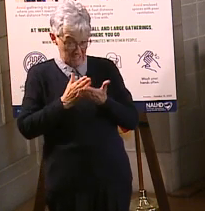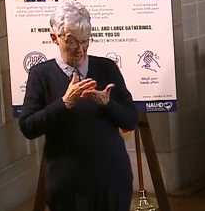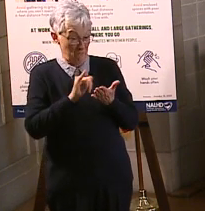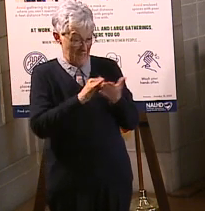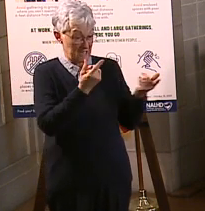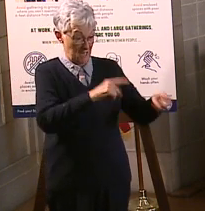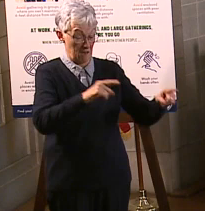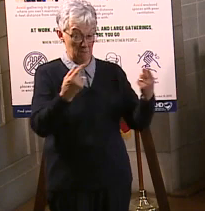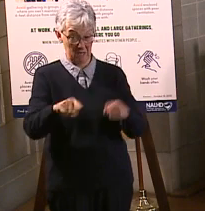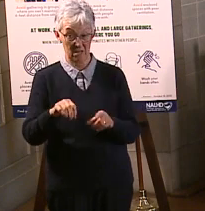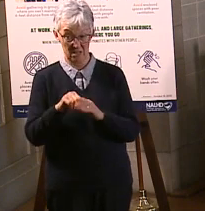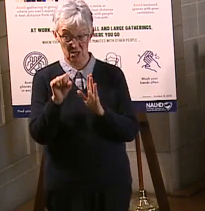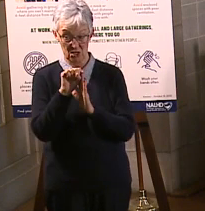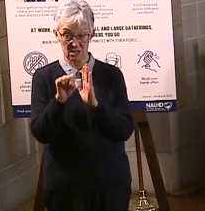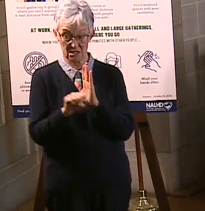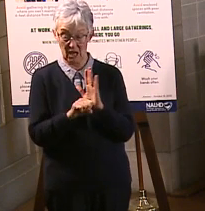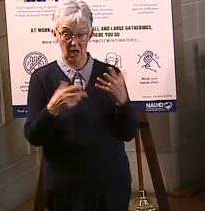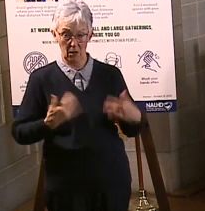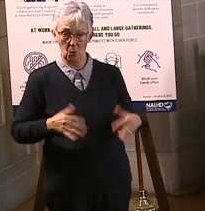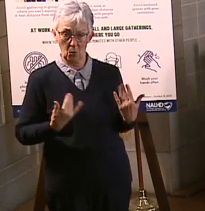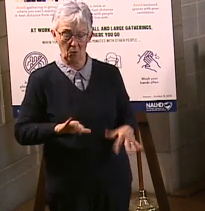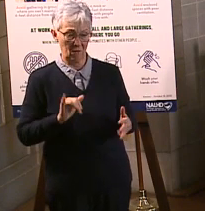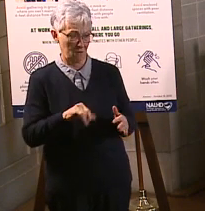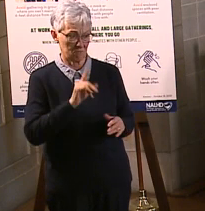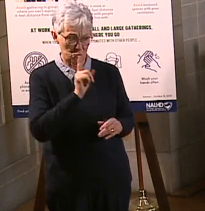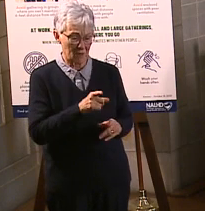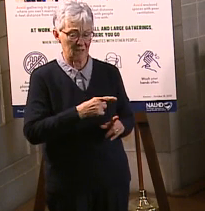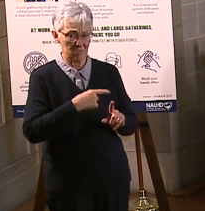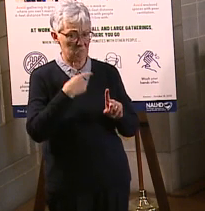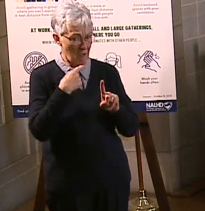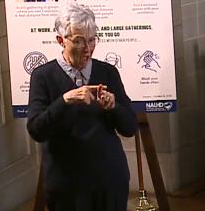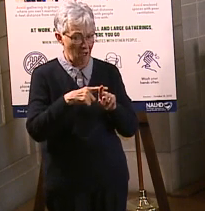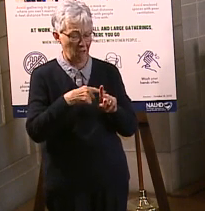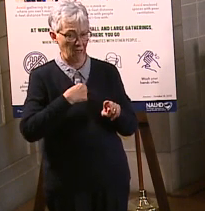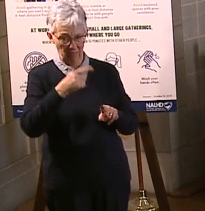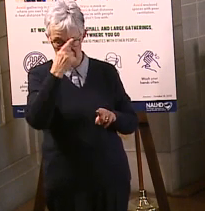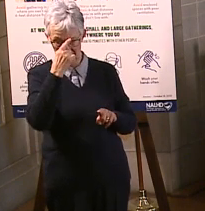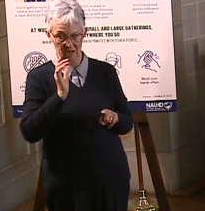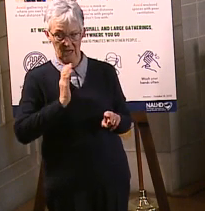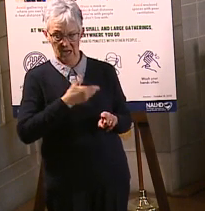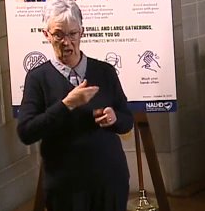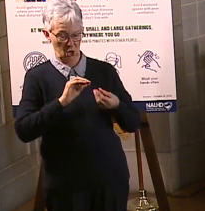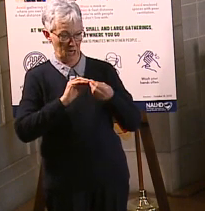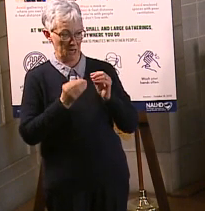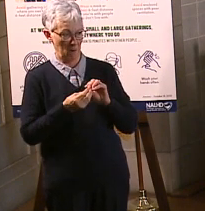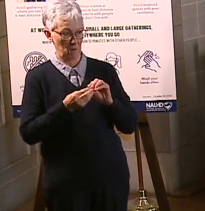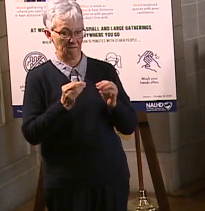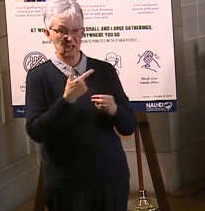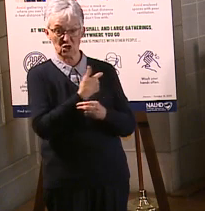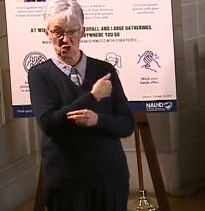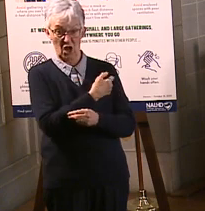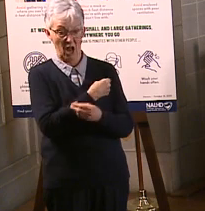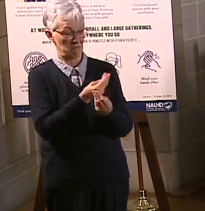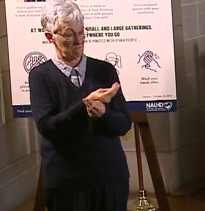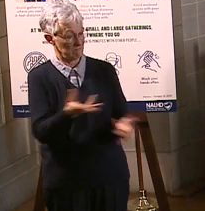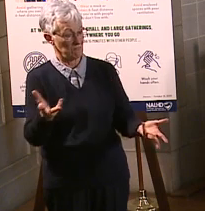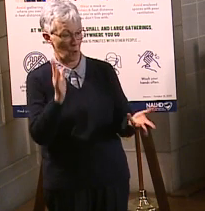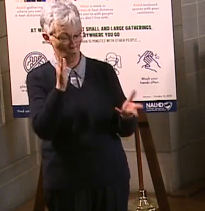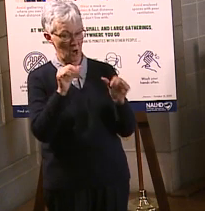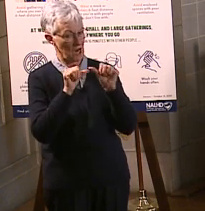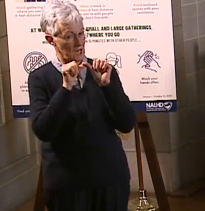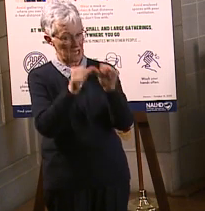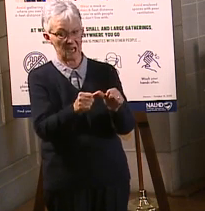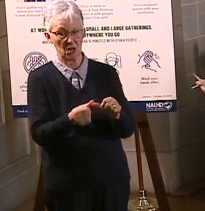of encouraging stories moving forward, and I really think we're going to see our numbers continue to increase. On the scorecard, as the governor